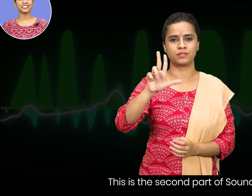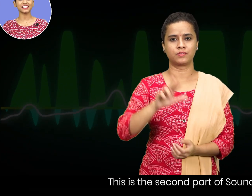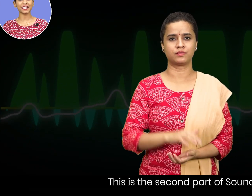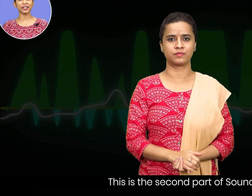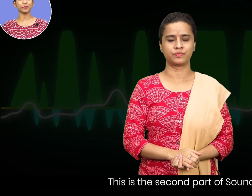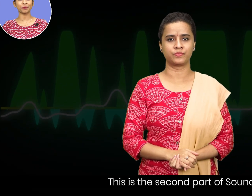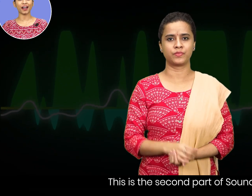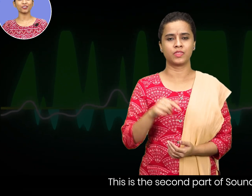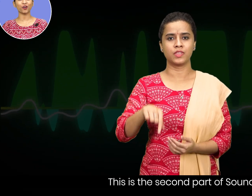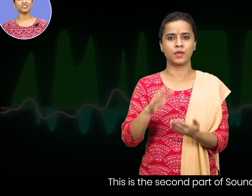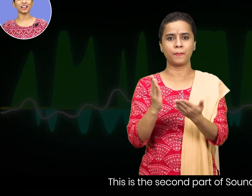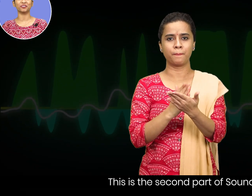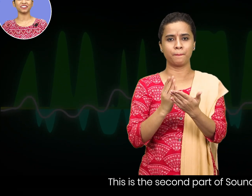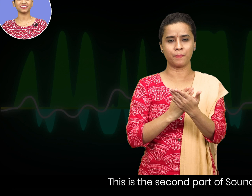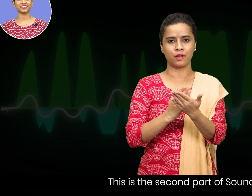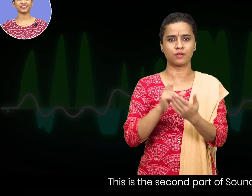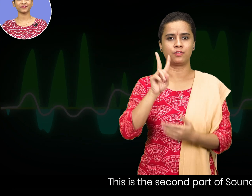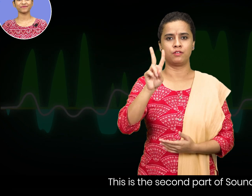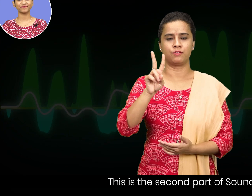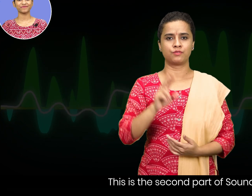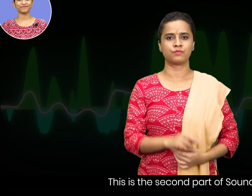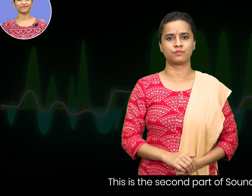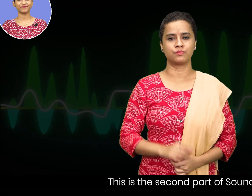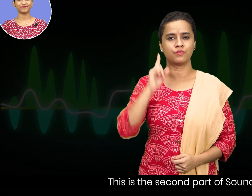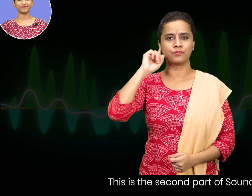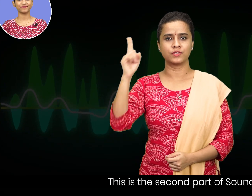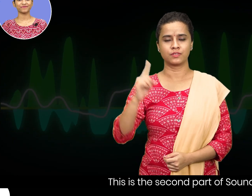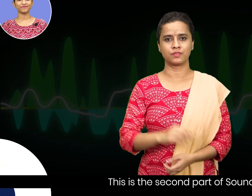This is the second part of sound.